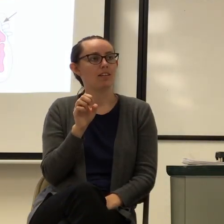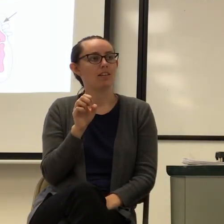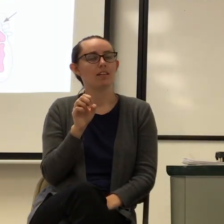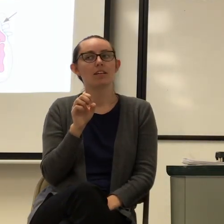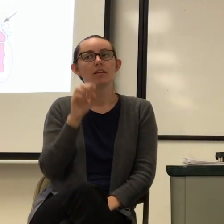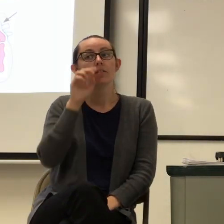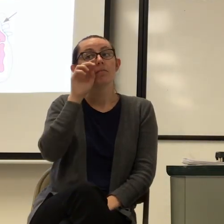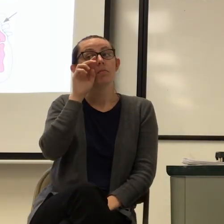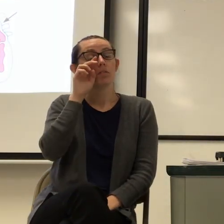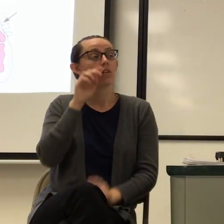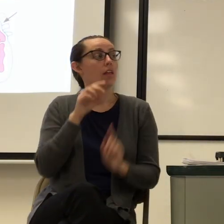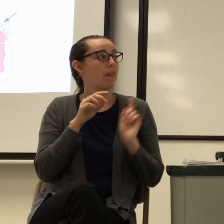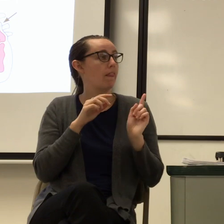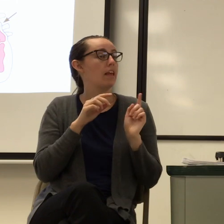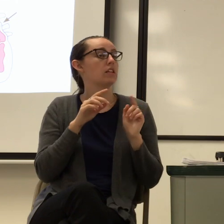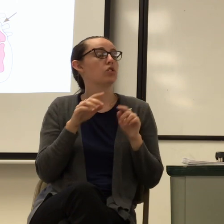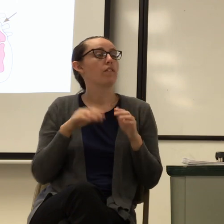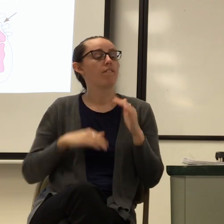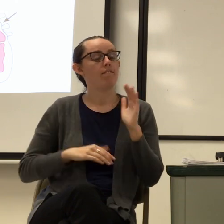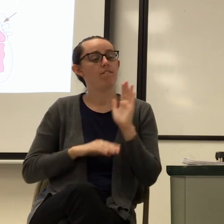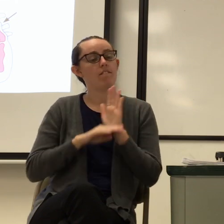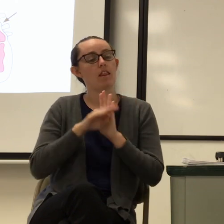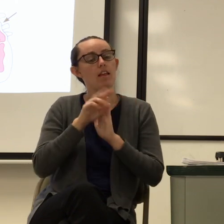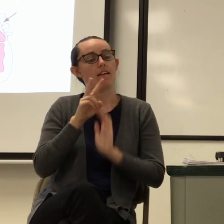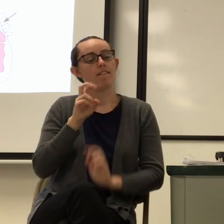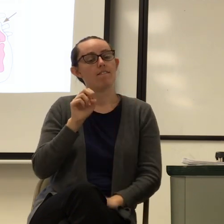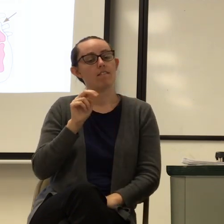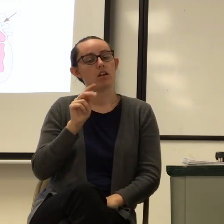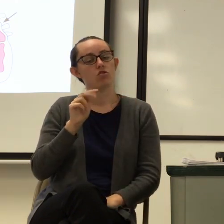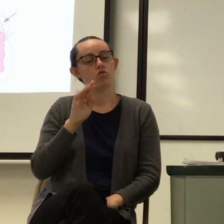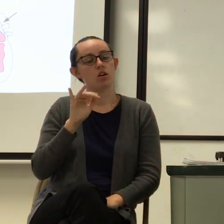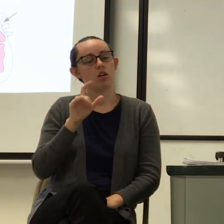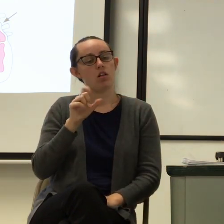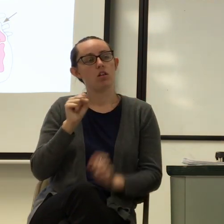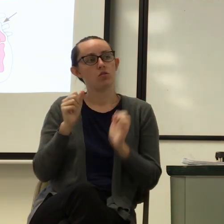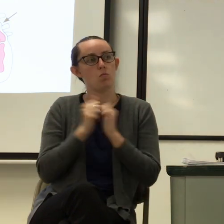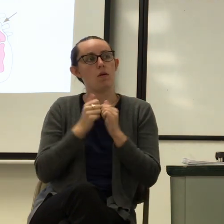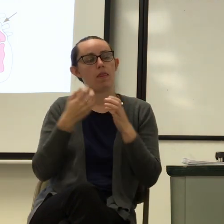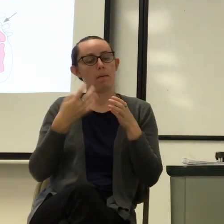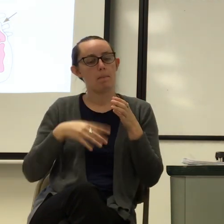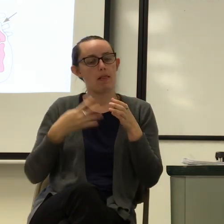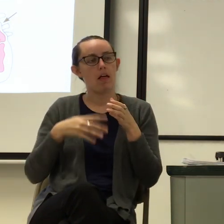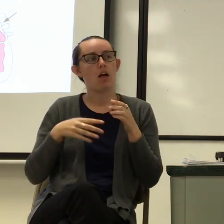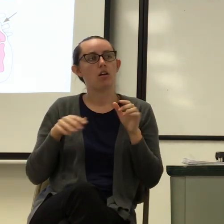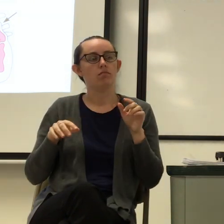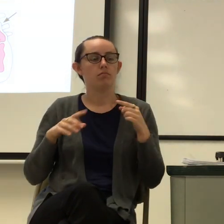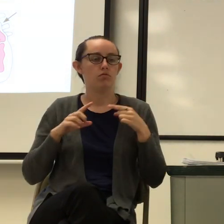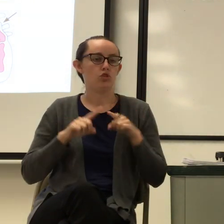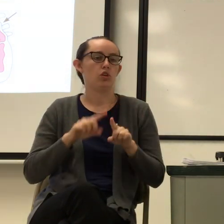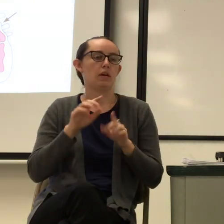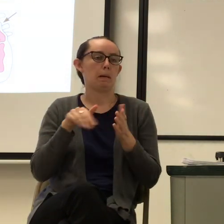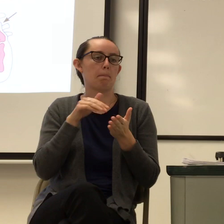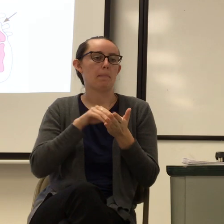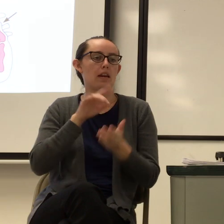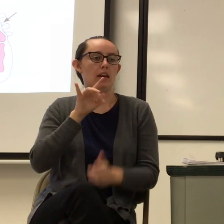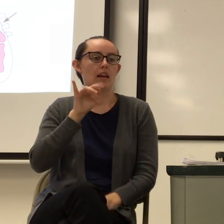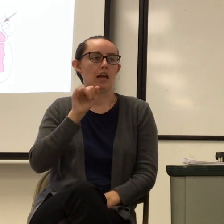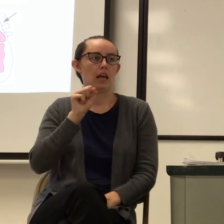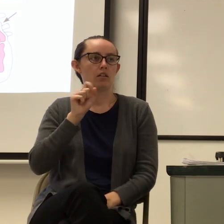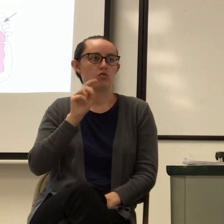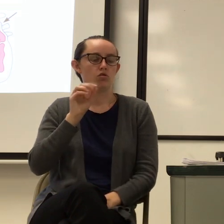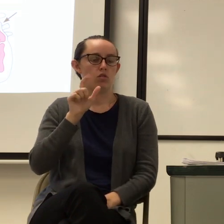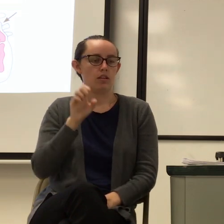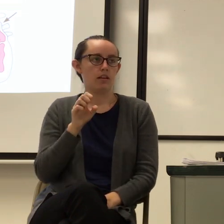during mid-diastole. I put the line lower than left atrial pressure because for